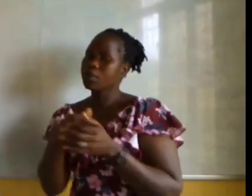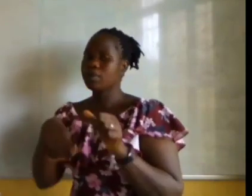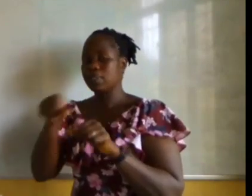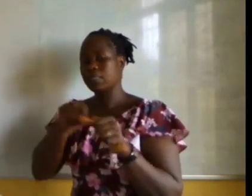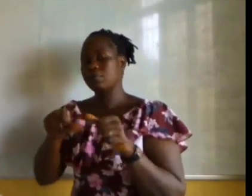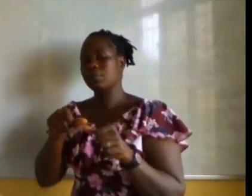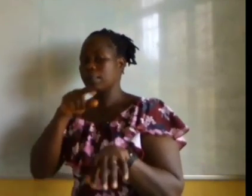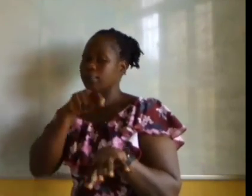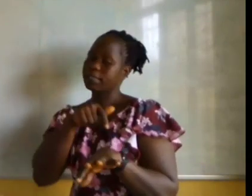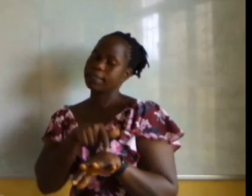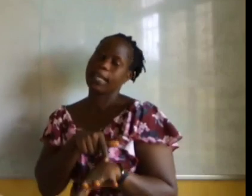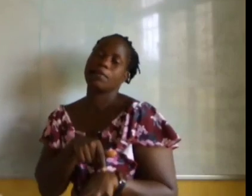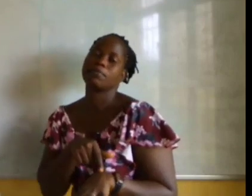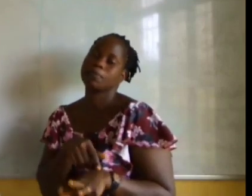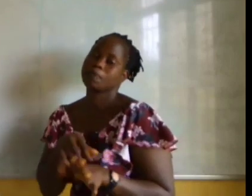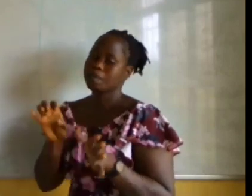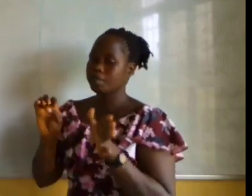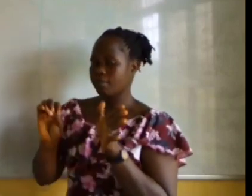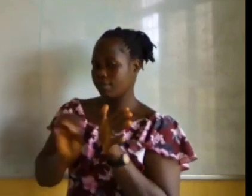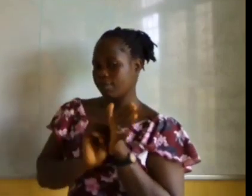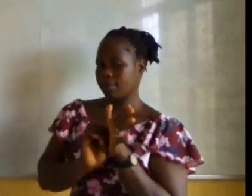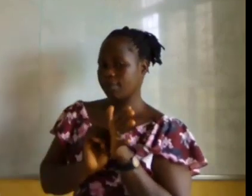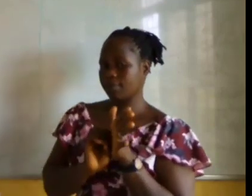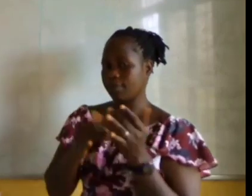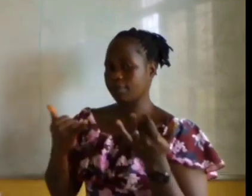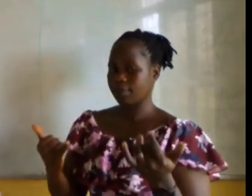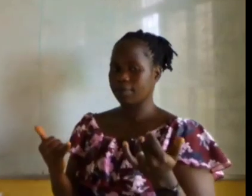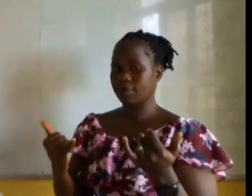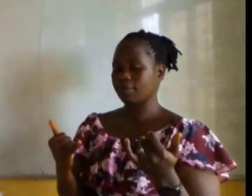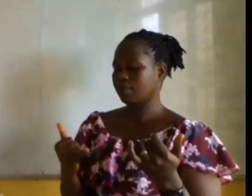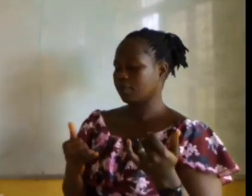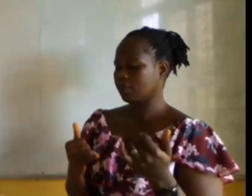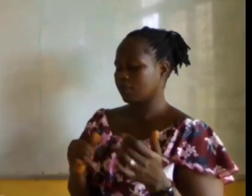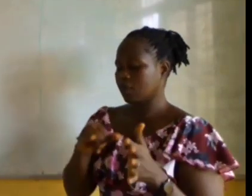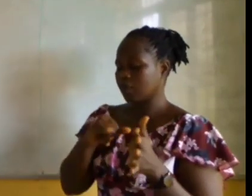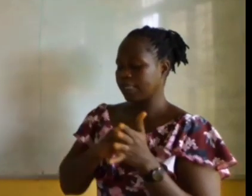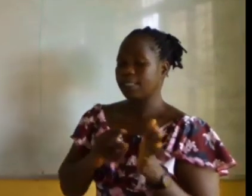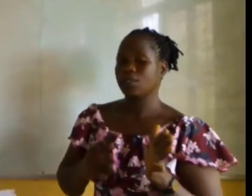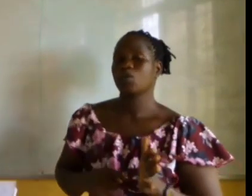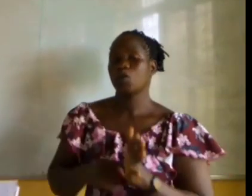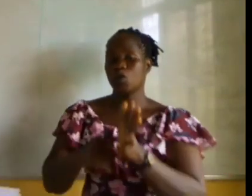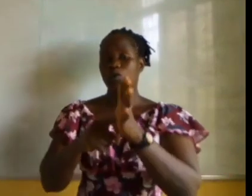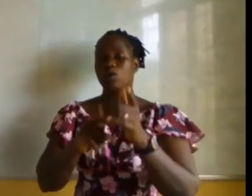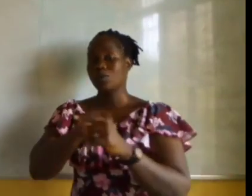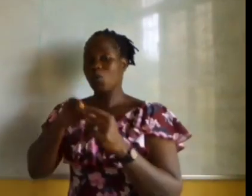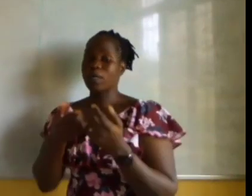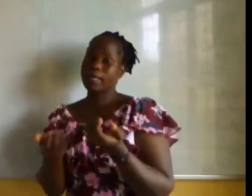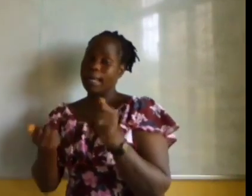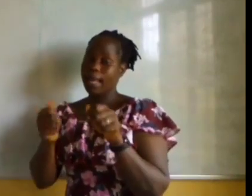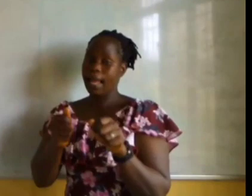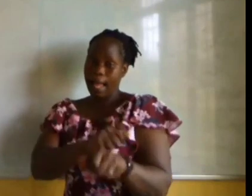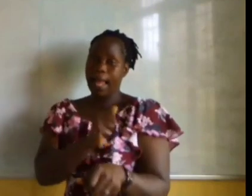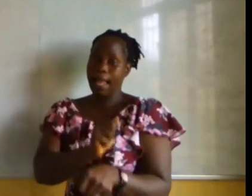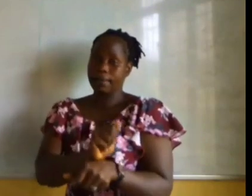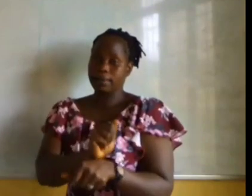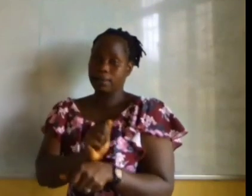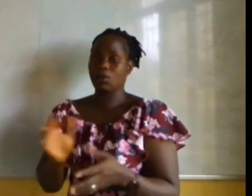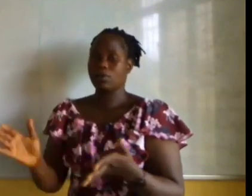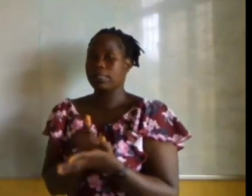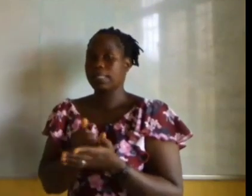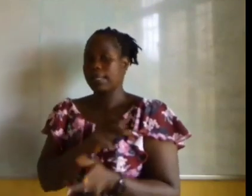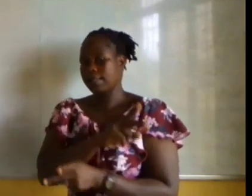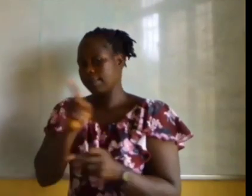adverb of time. Let me give you an example. I said adverb of time shows when an action takes place. It shows when